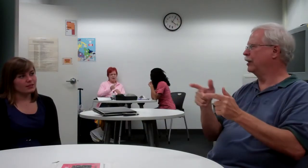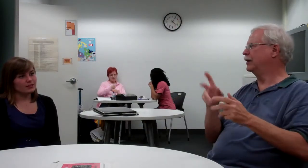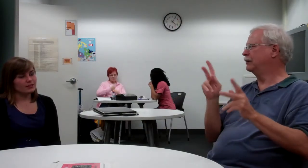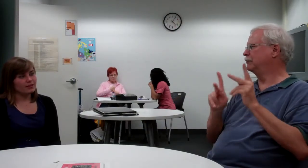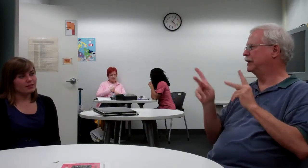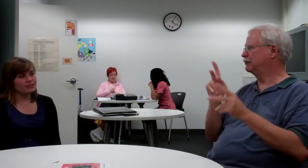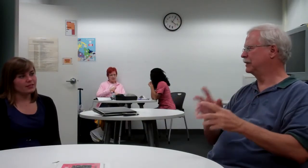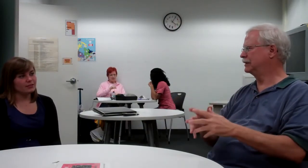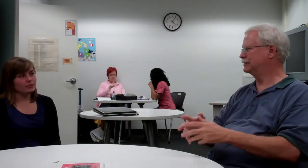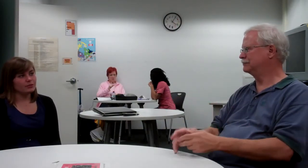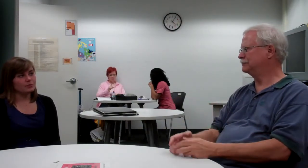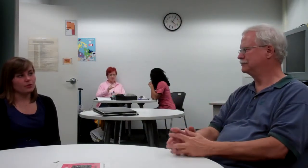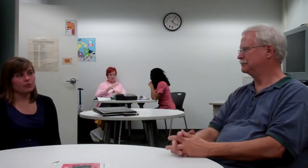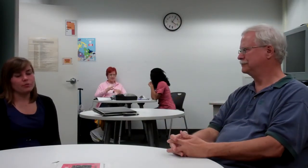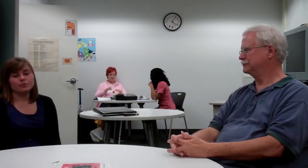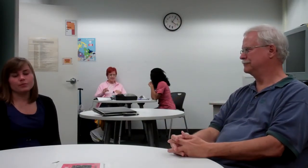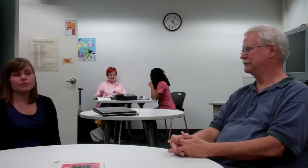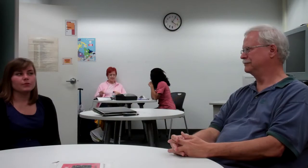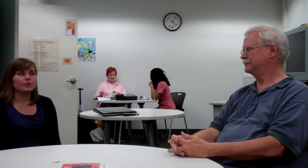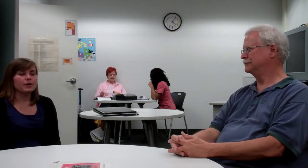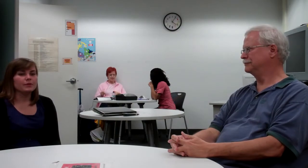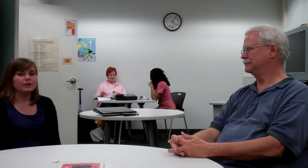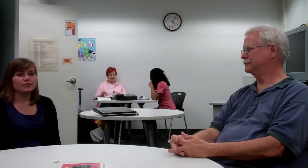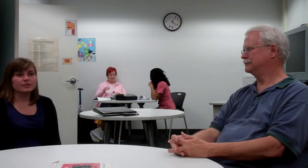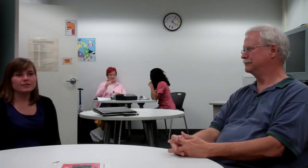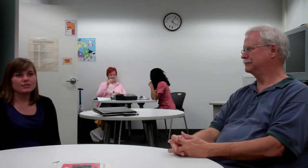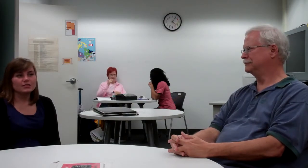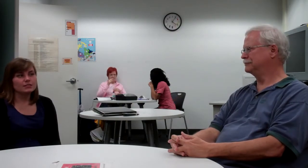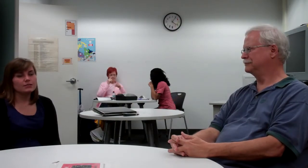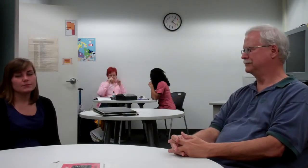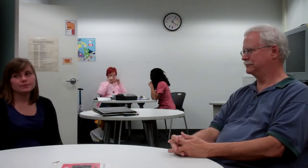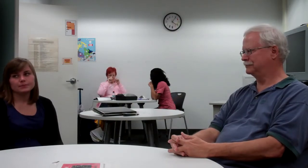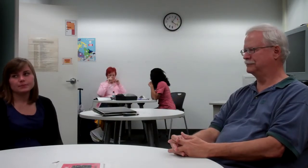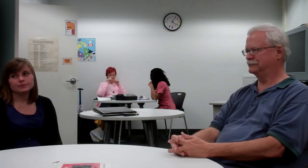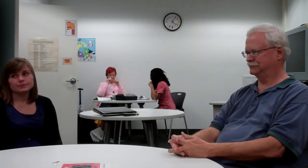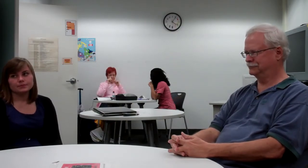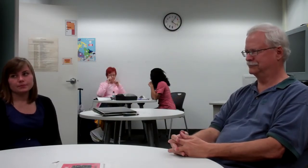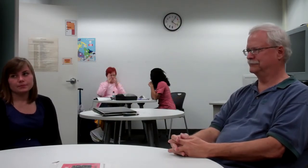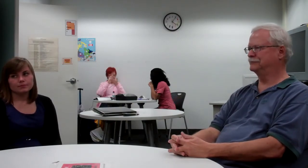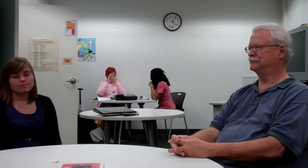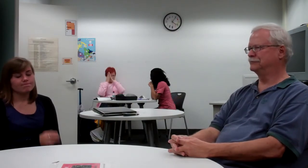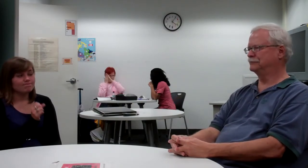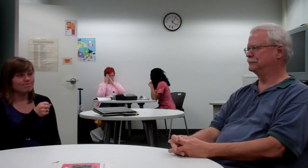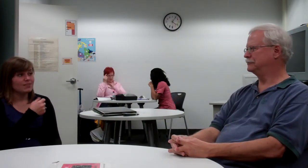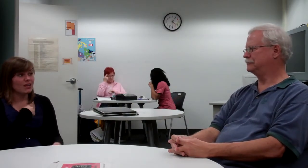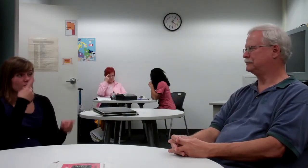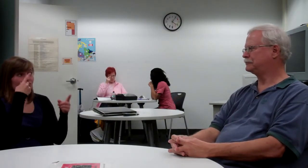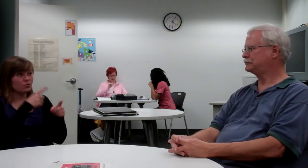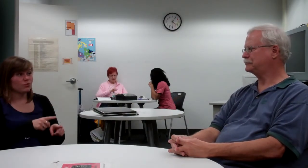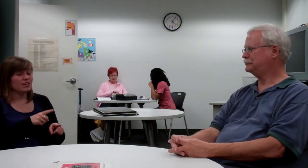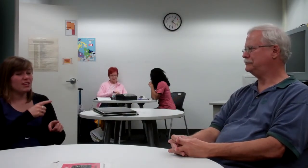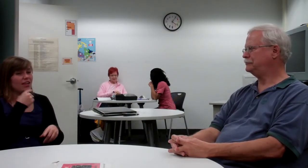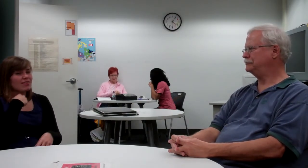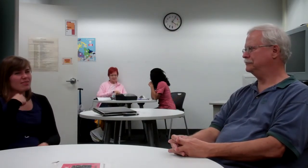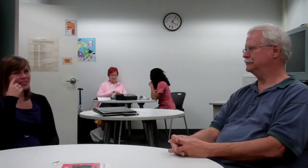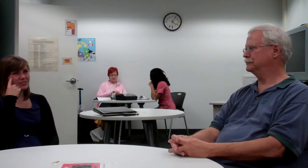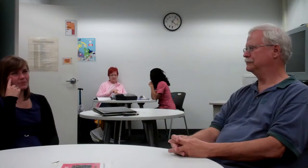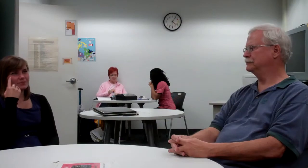And Congress can't really please both Obama and the rest of the citizens. Yeah, I agree. And I think it's also